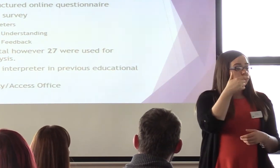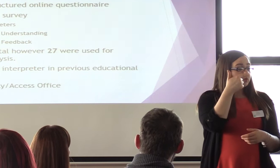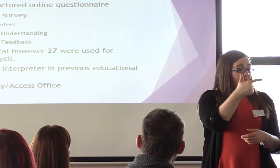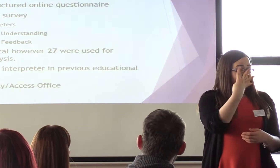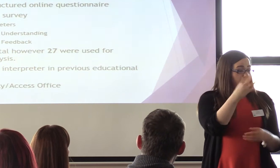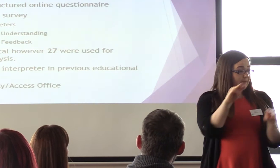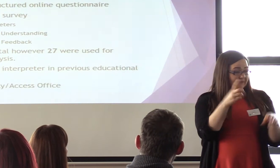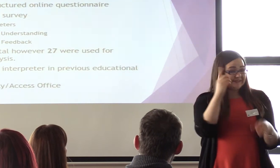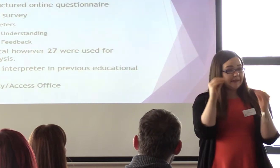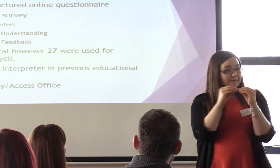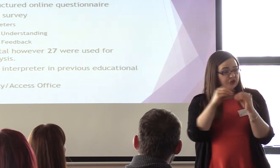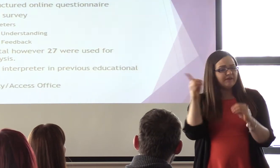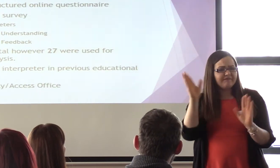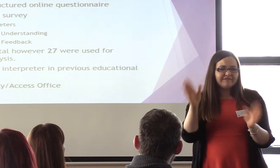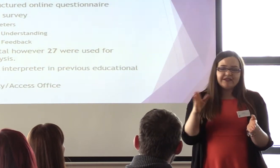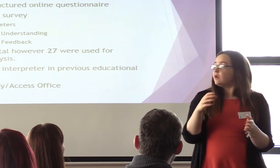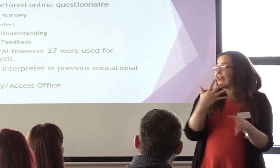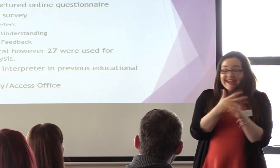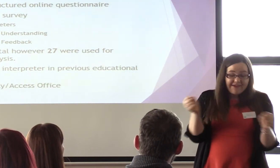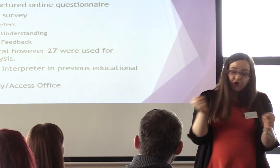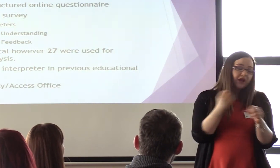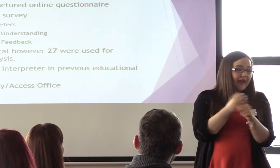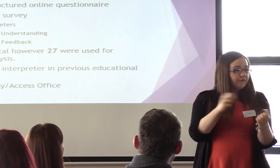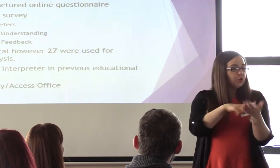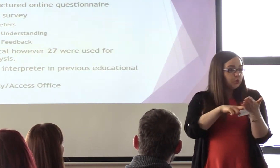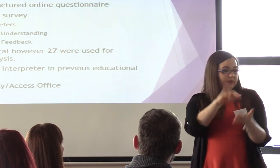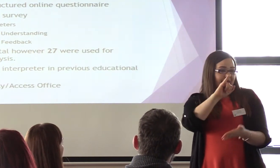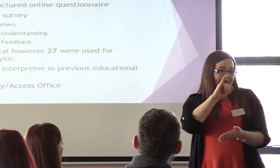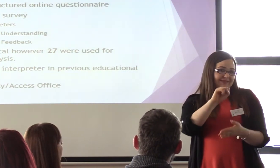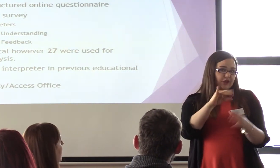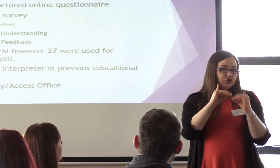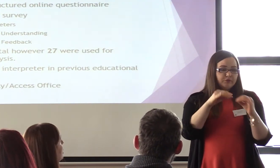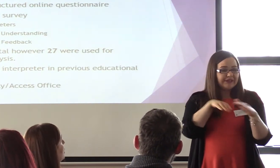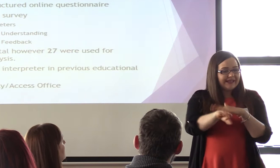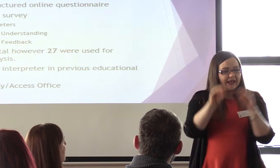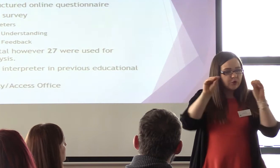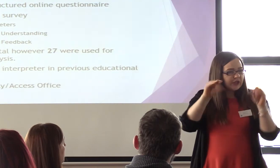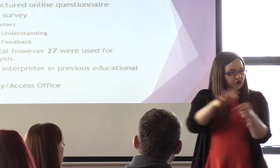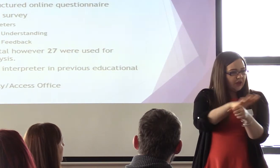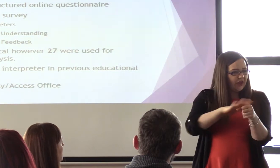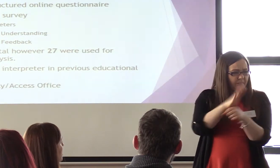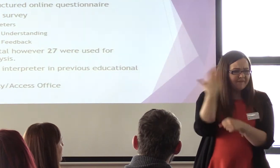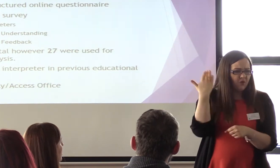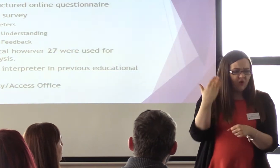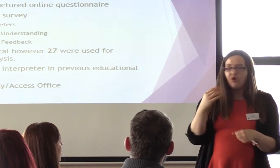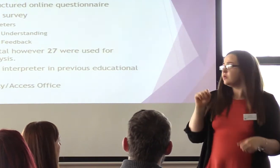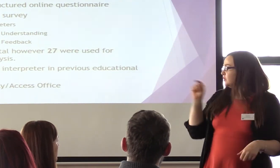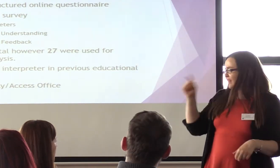analysis. 24 people mentioned that they had never used an Irish Sign Language interpreter prior